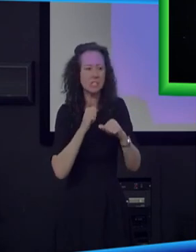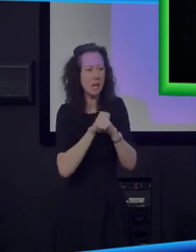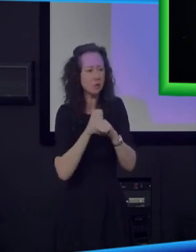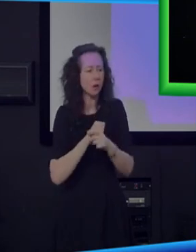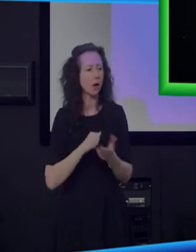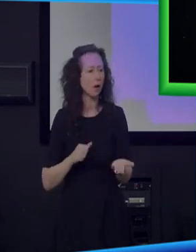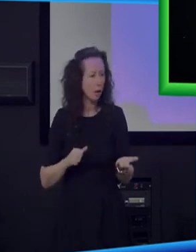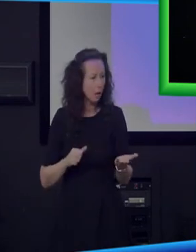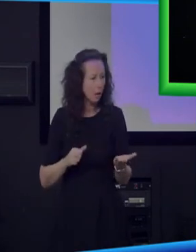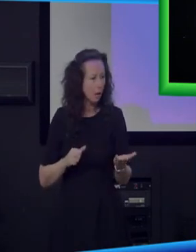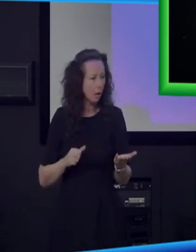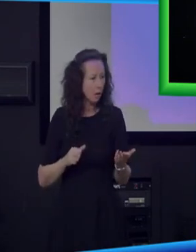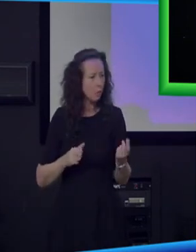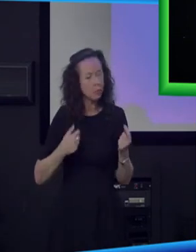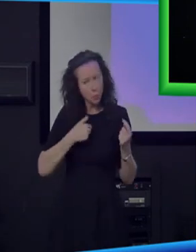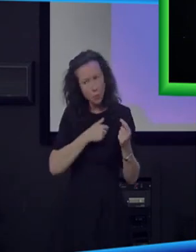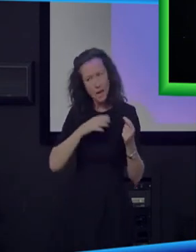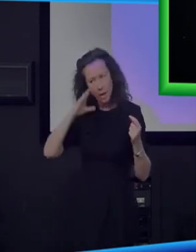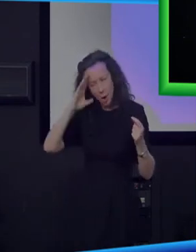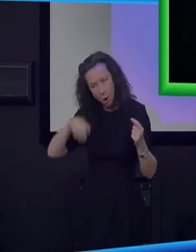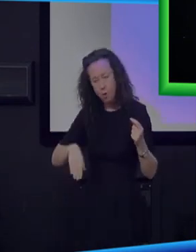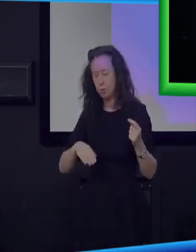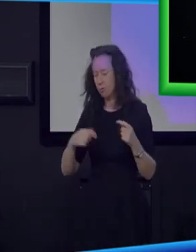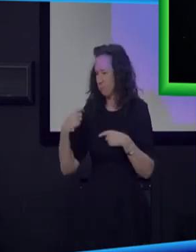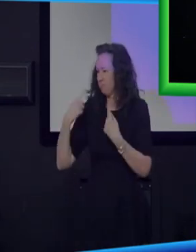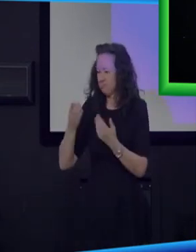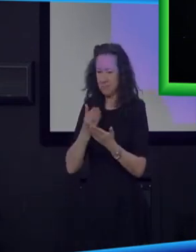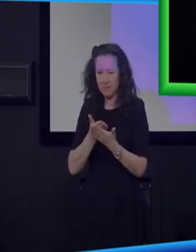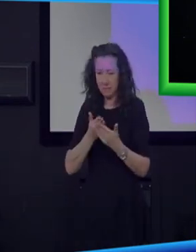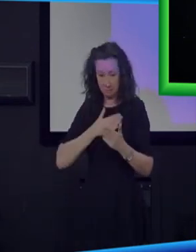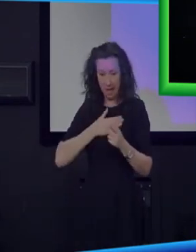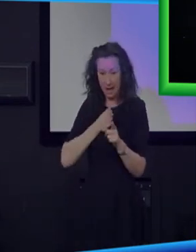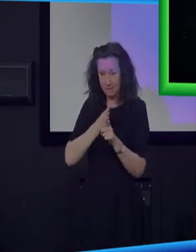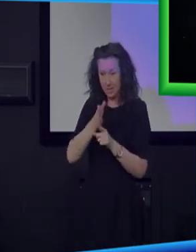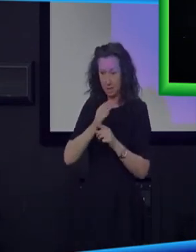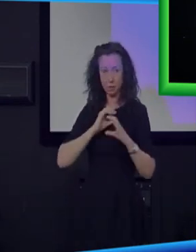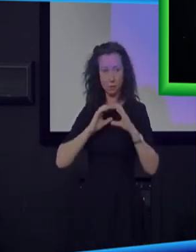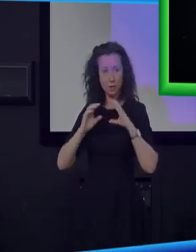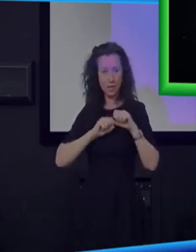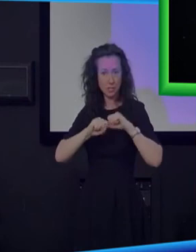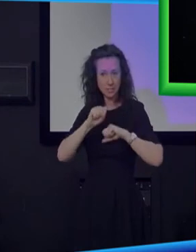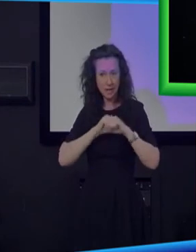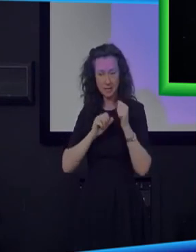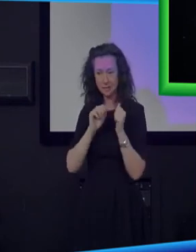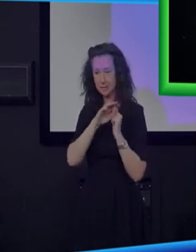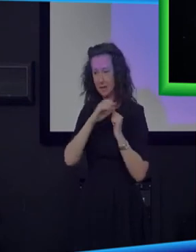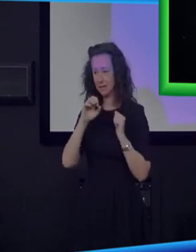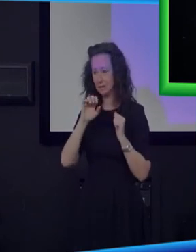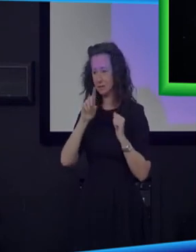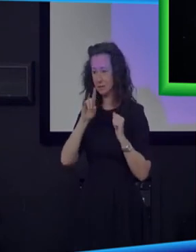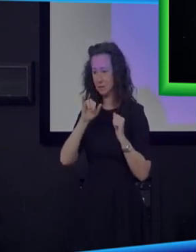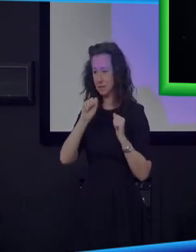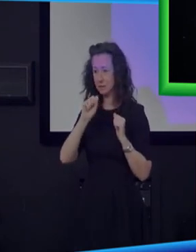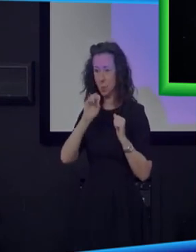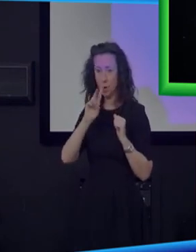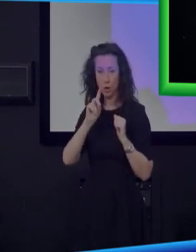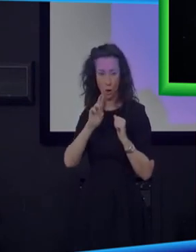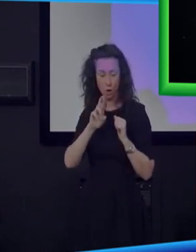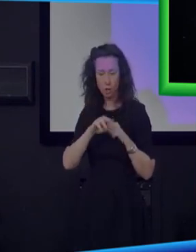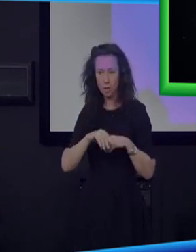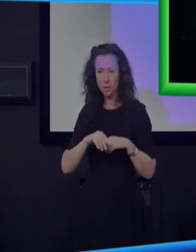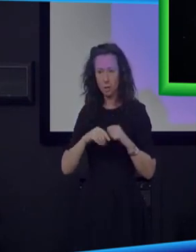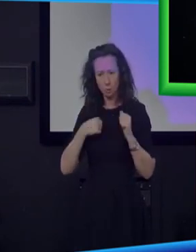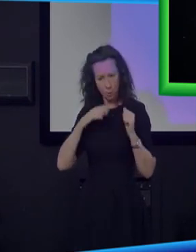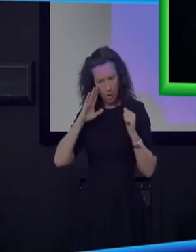Then we know from evidence in my field, communication sciences and disorders, that children